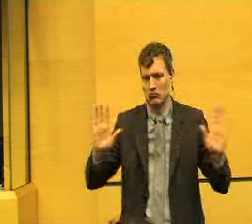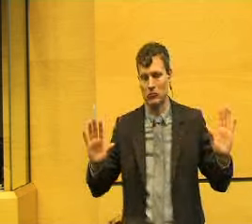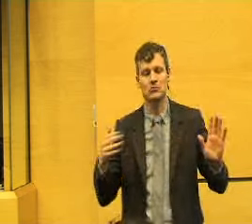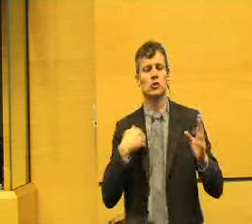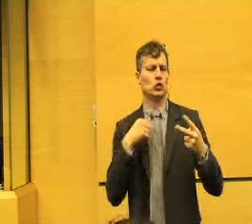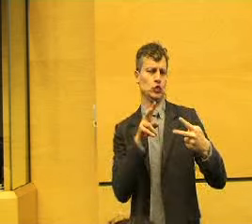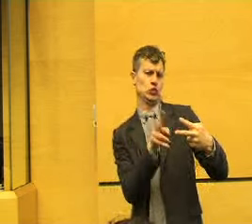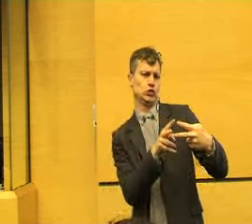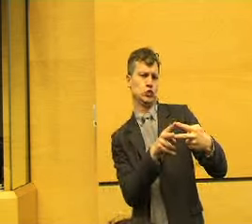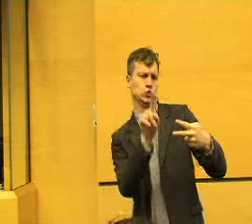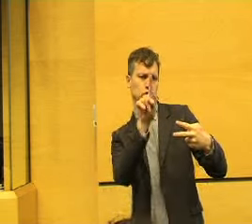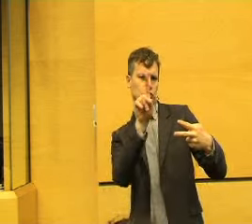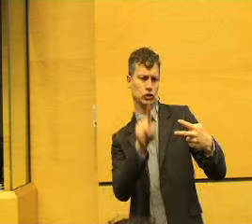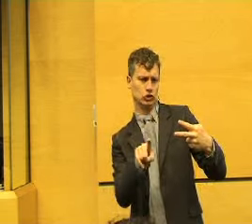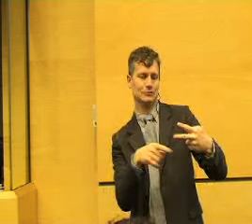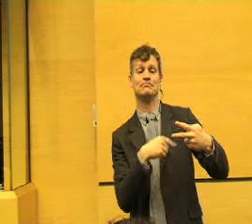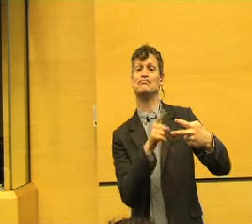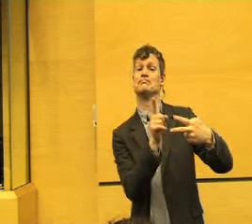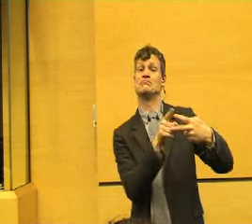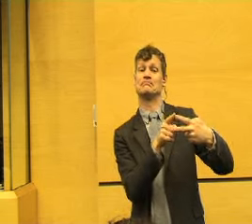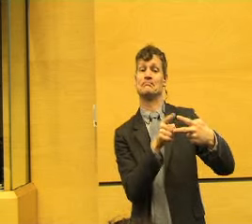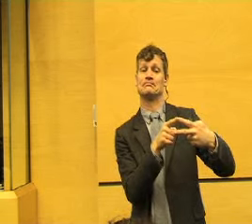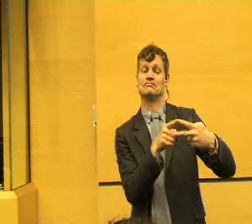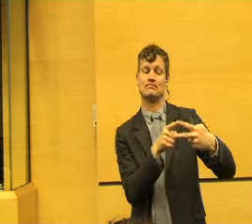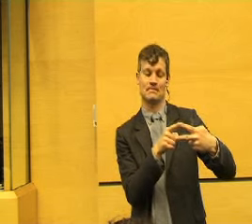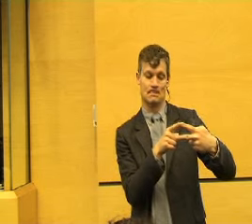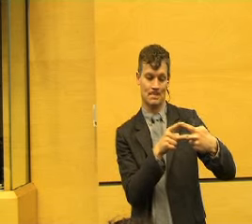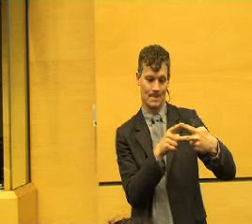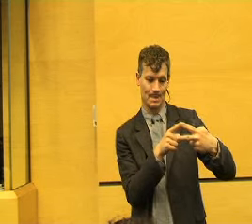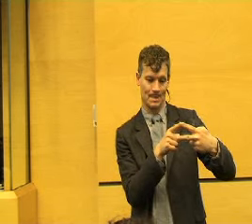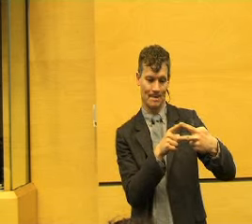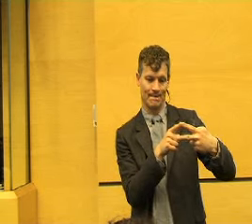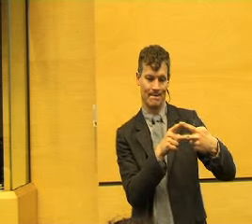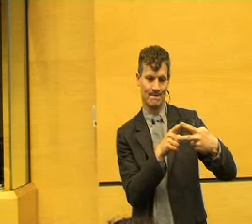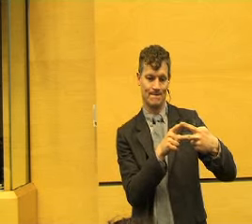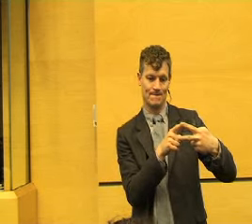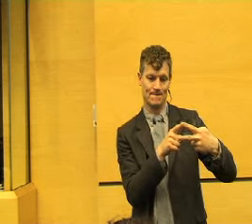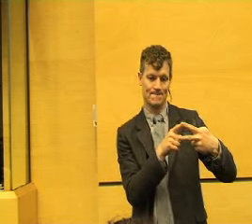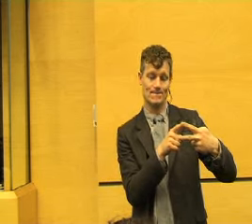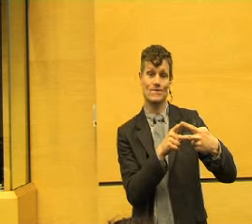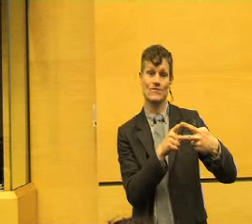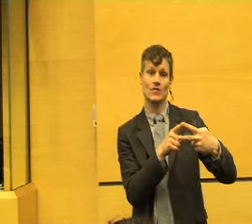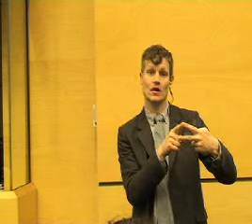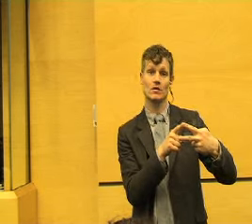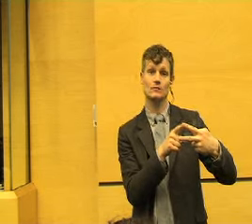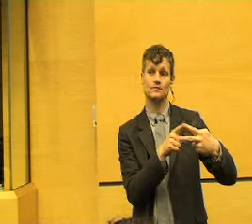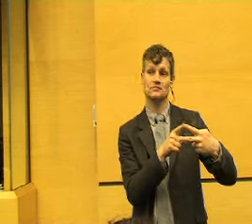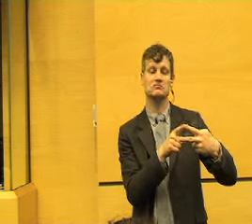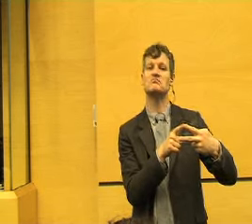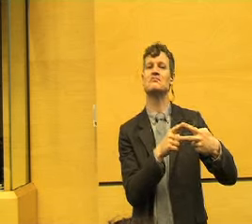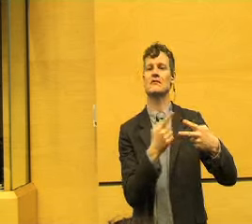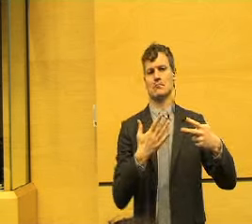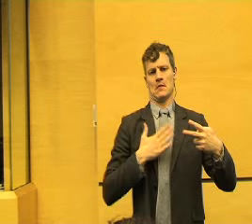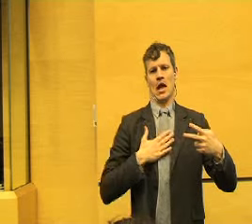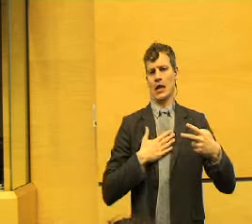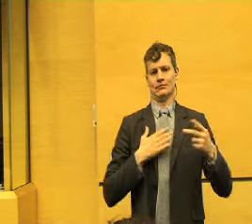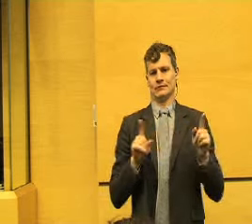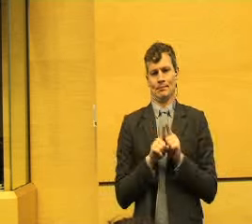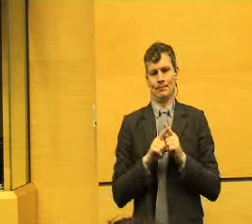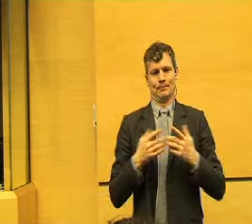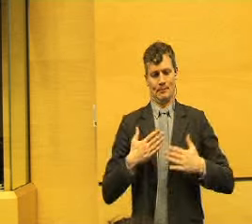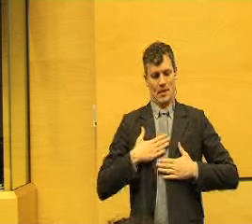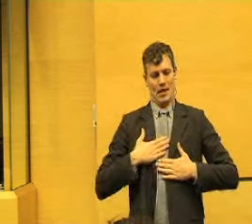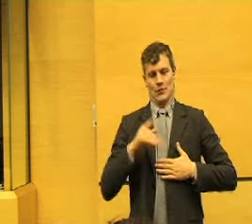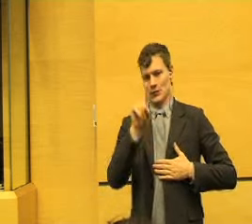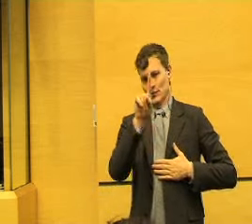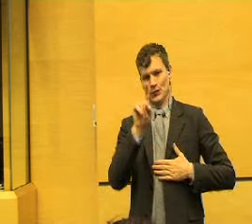left. Question number 1 is the question which I will ask in every single dialogue in